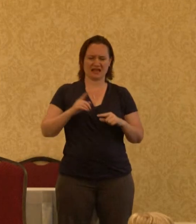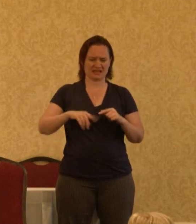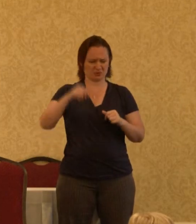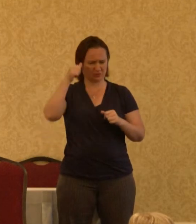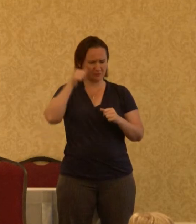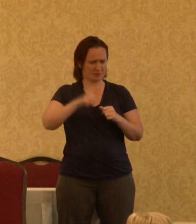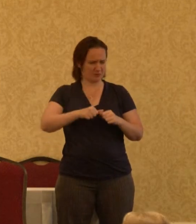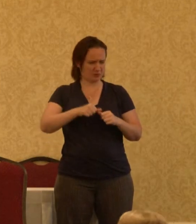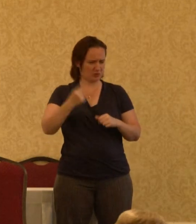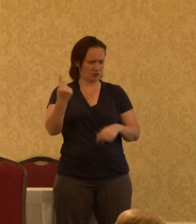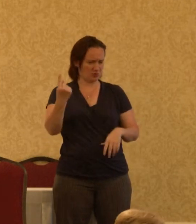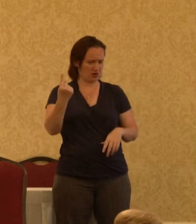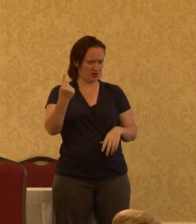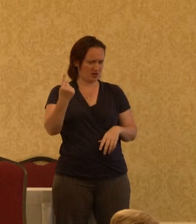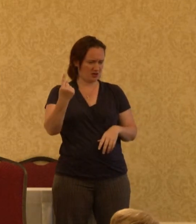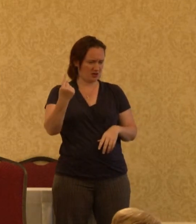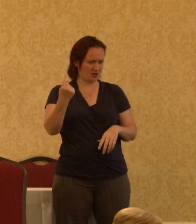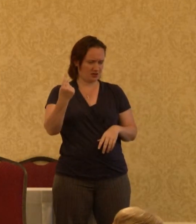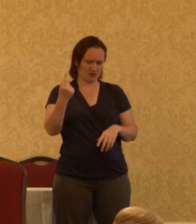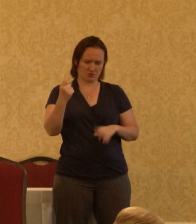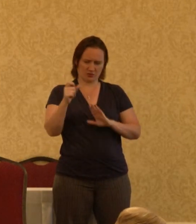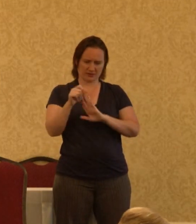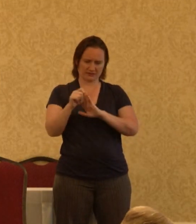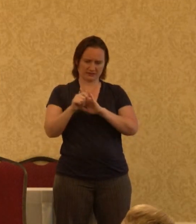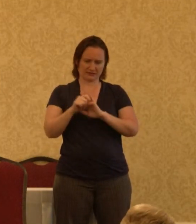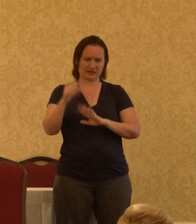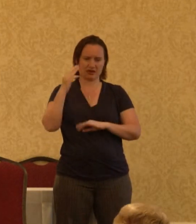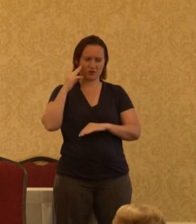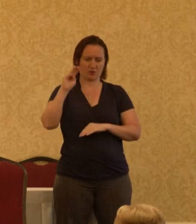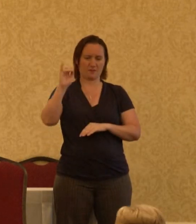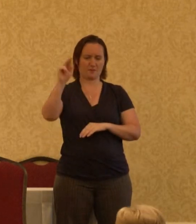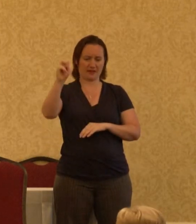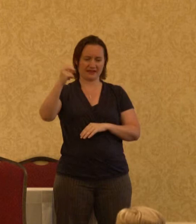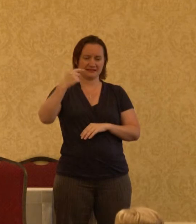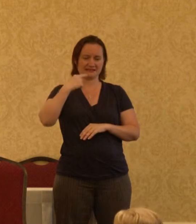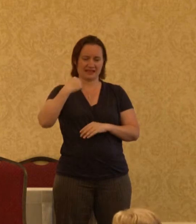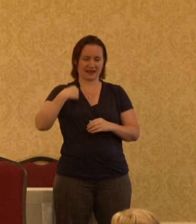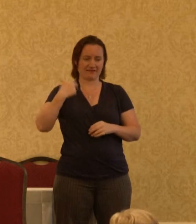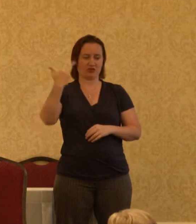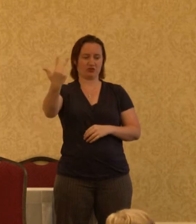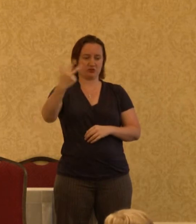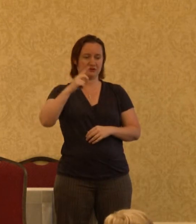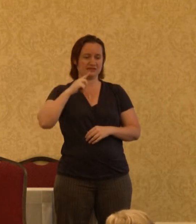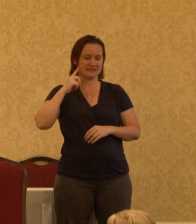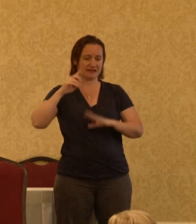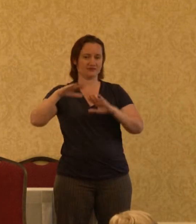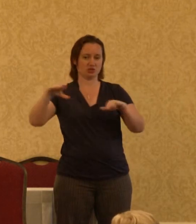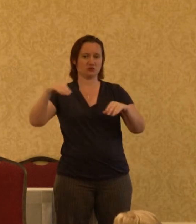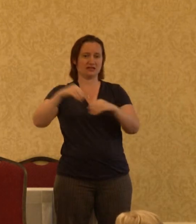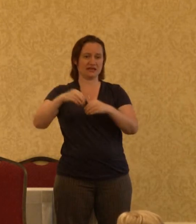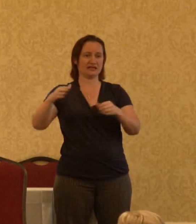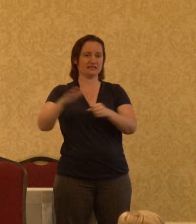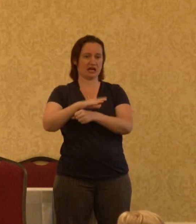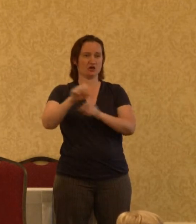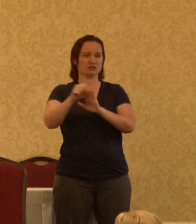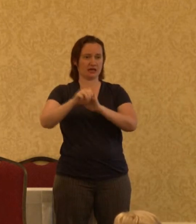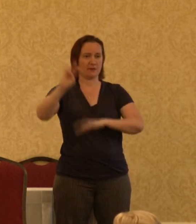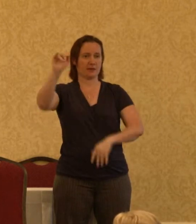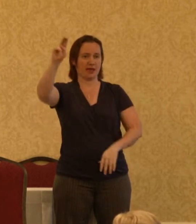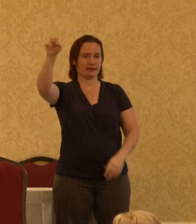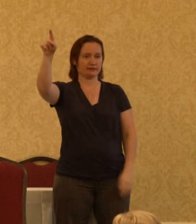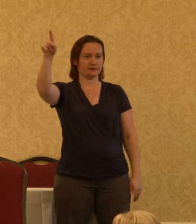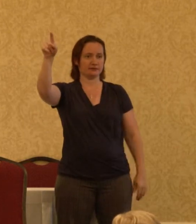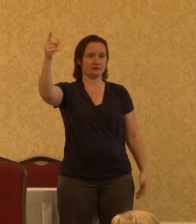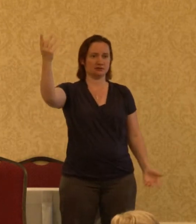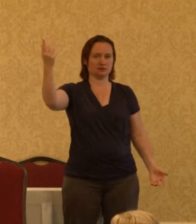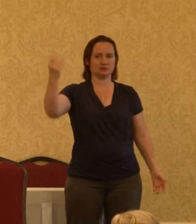a state, I know Maine, it said they only had 3 deaf children in the entire state of Maine. I know that that's not